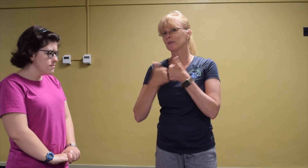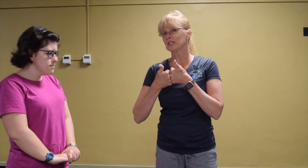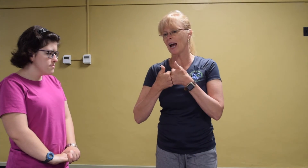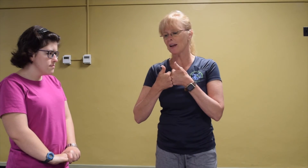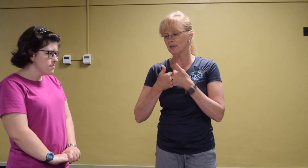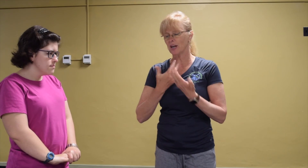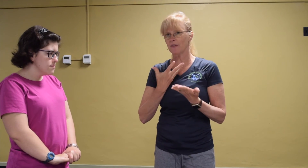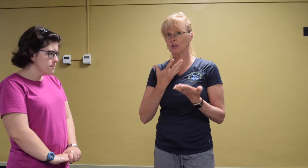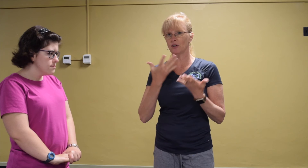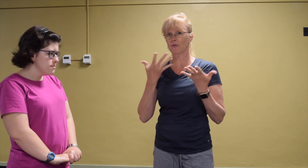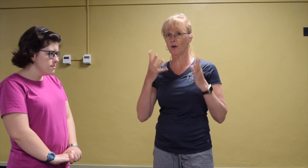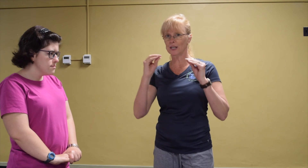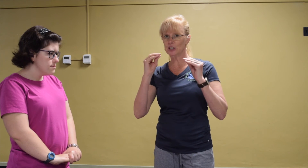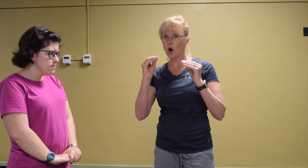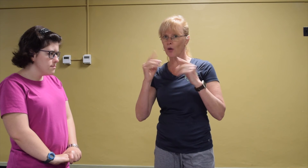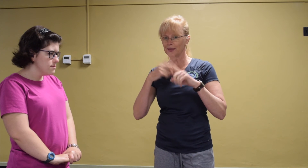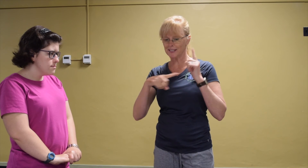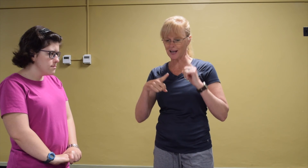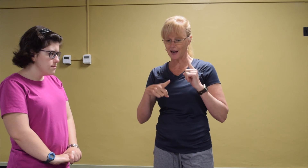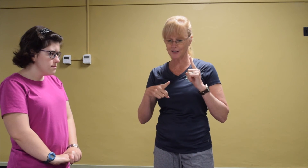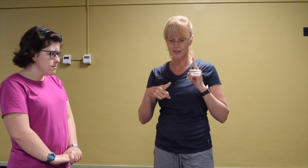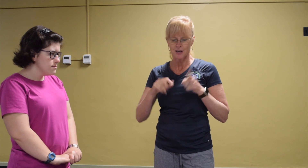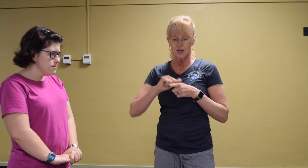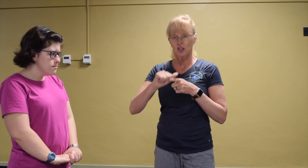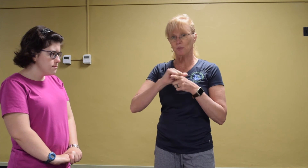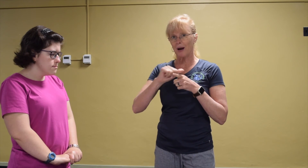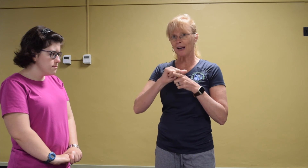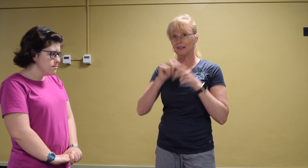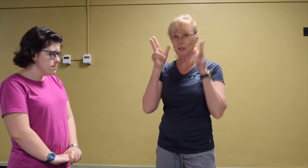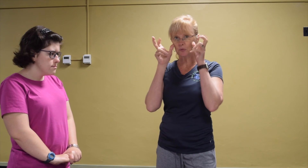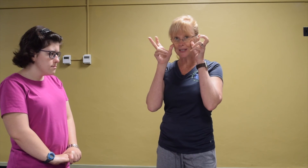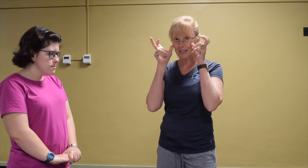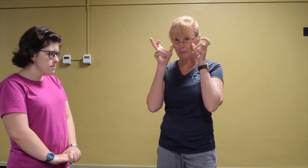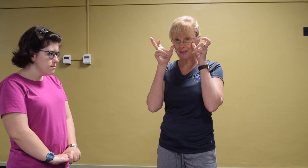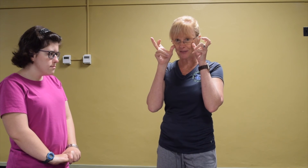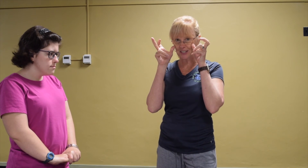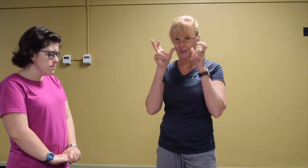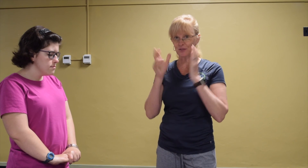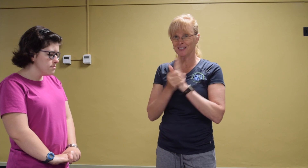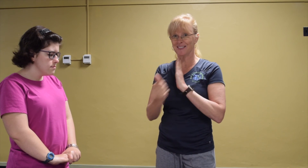challenge after you've already taught the signs to practice the receptive skills.